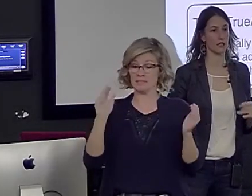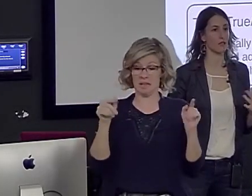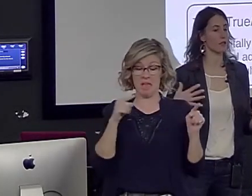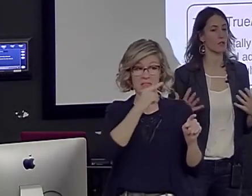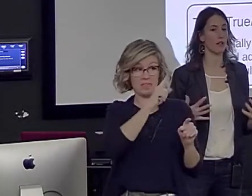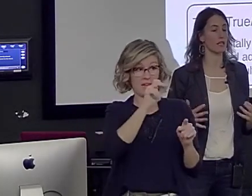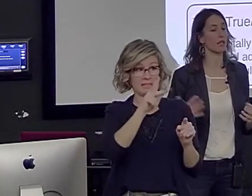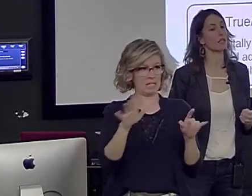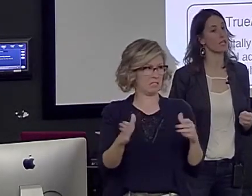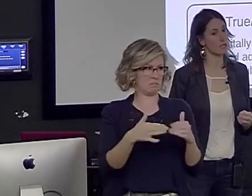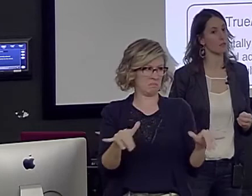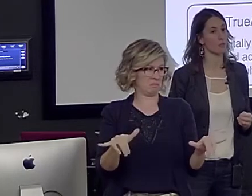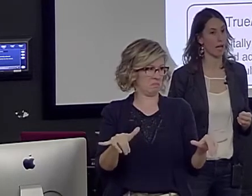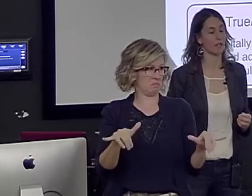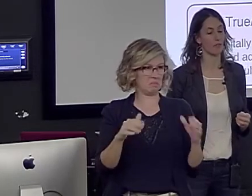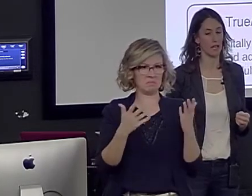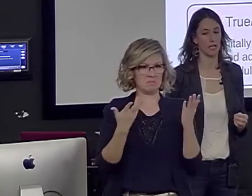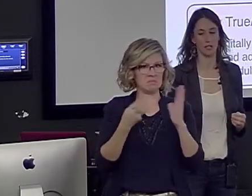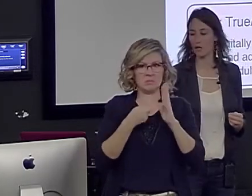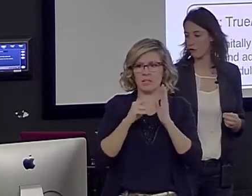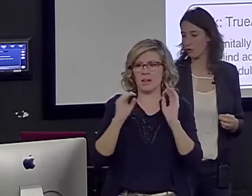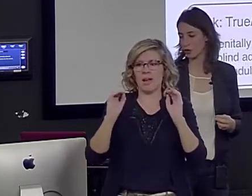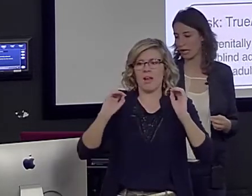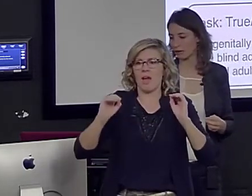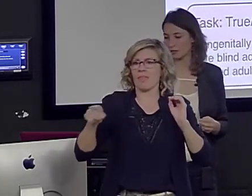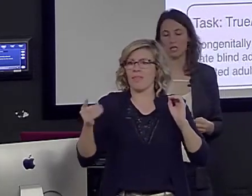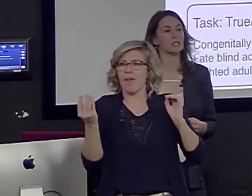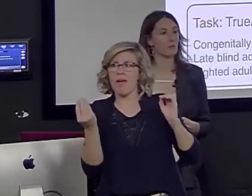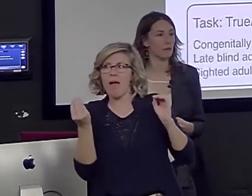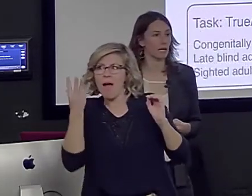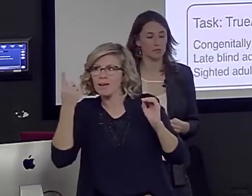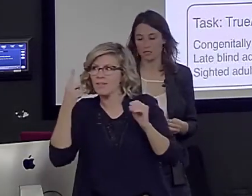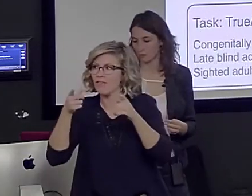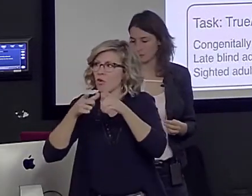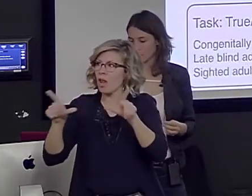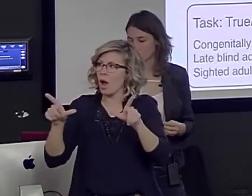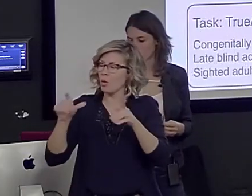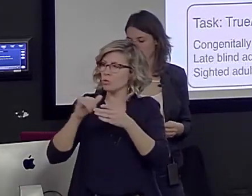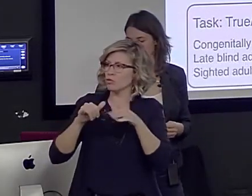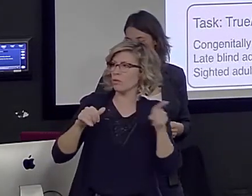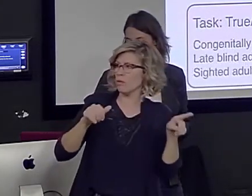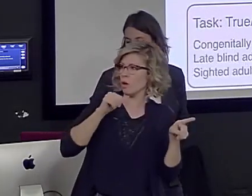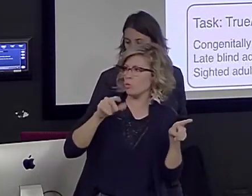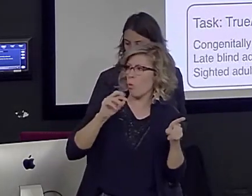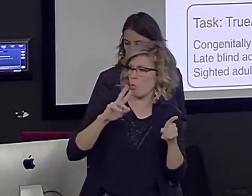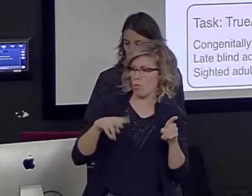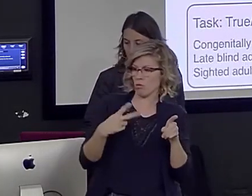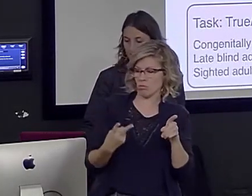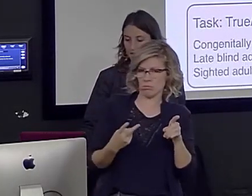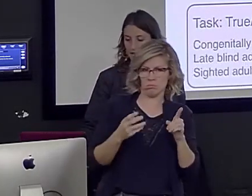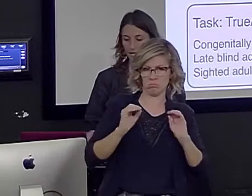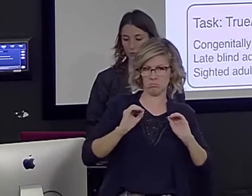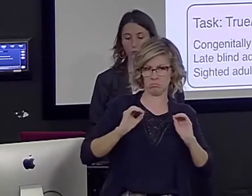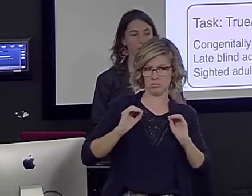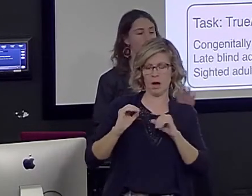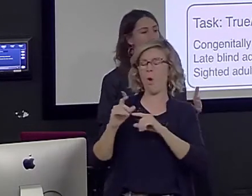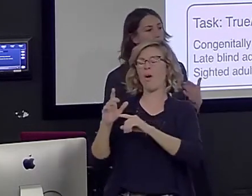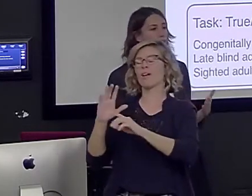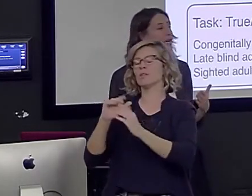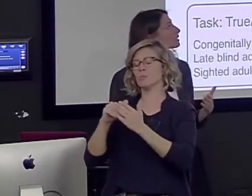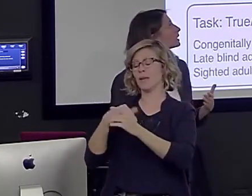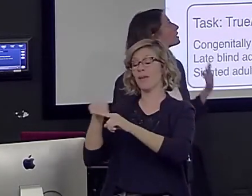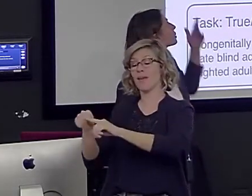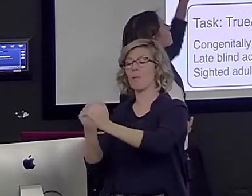of task. There's nothing that they seem to be activating for language as compared to the people who are sighted. And then when we